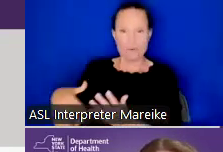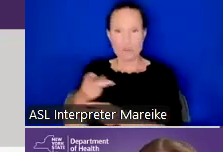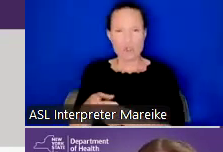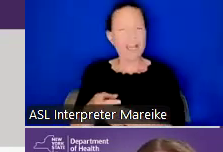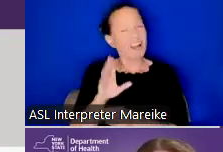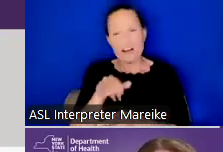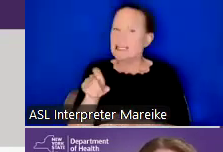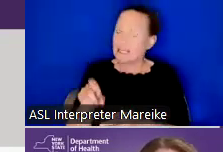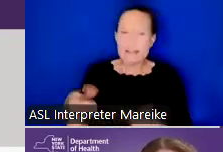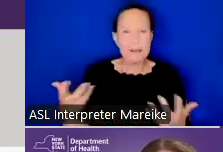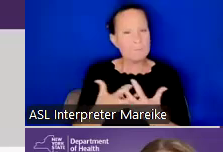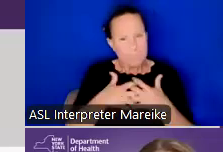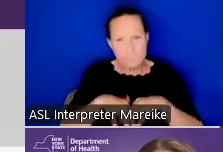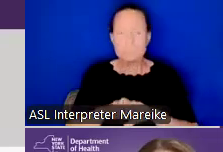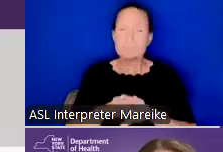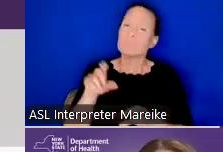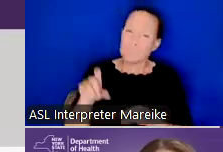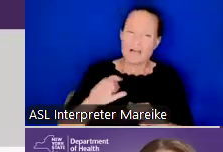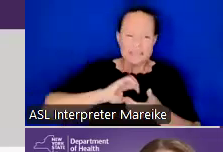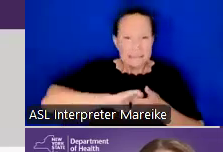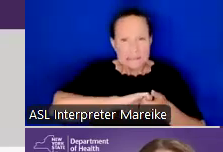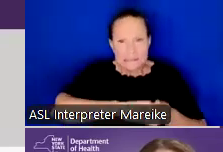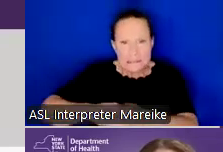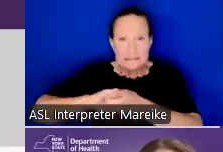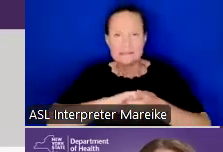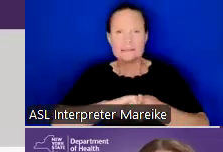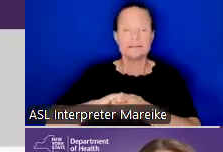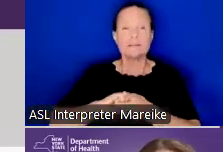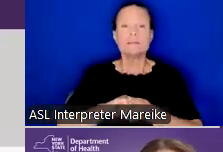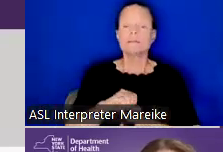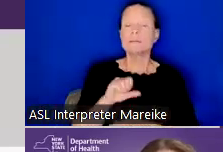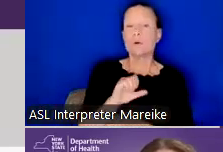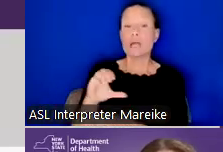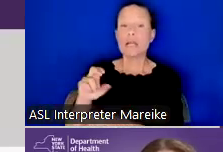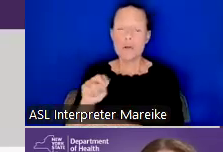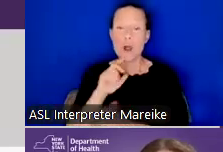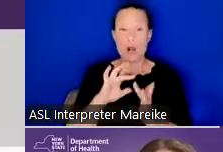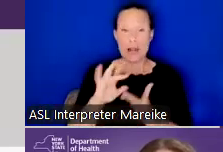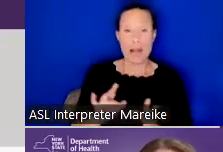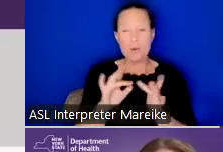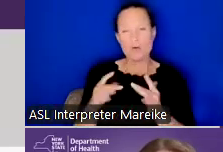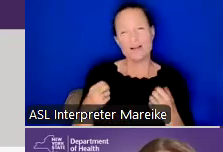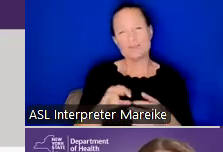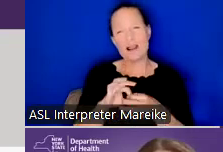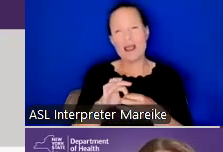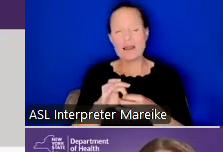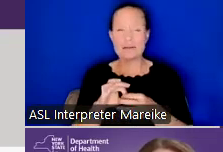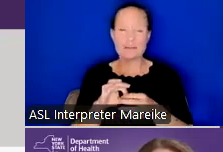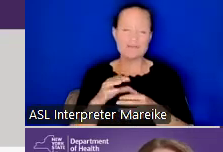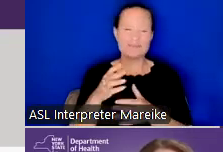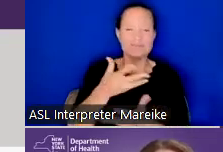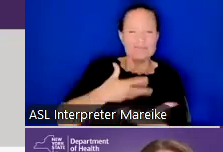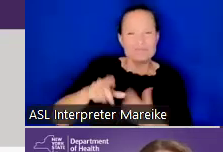work collaboratively with partners. So social care networks are a network of health-related social needs service